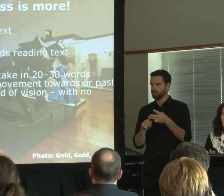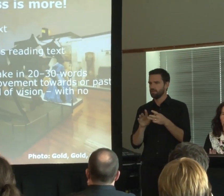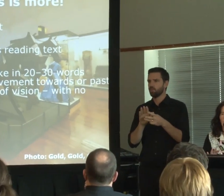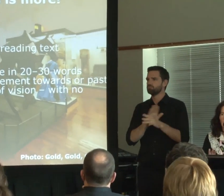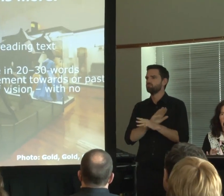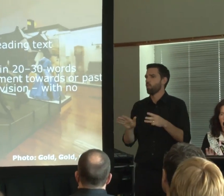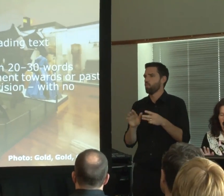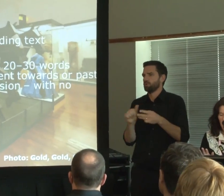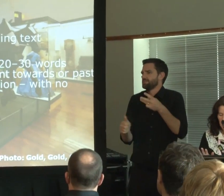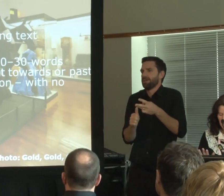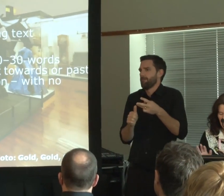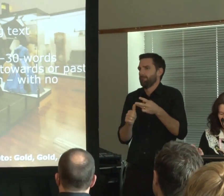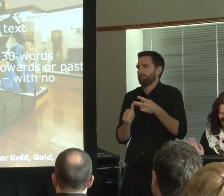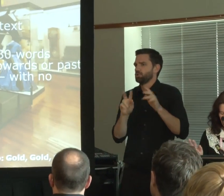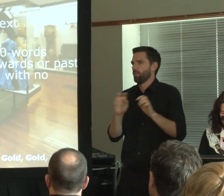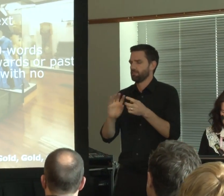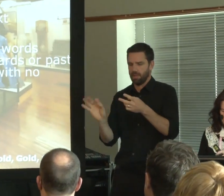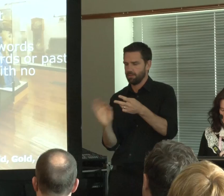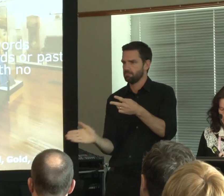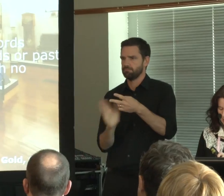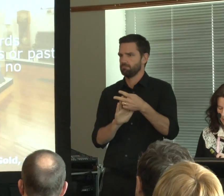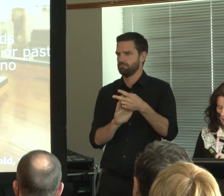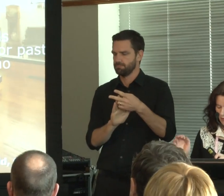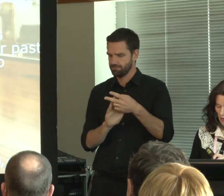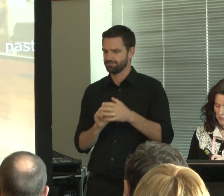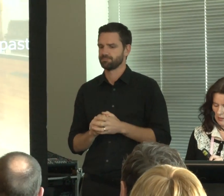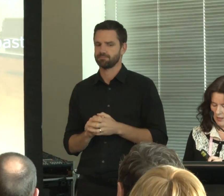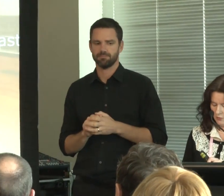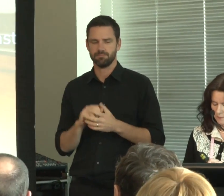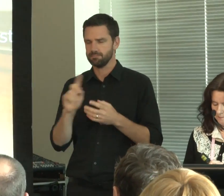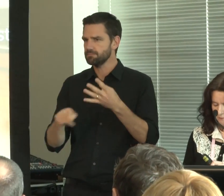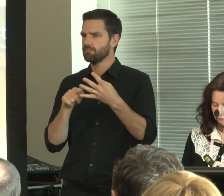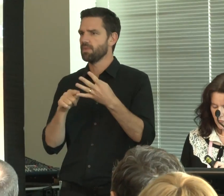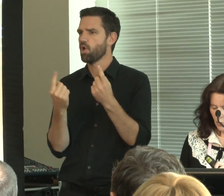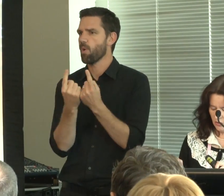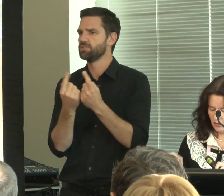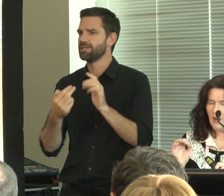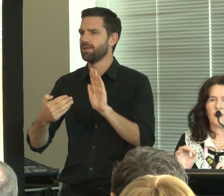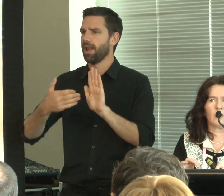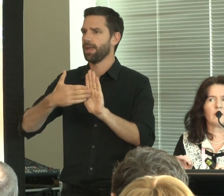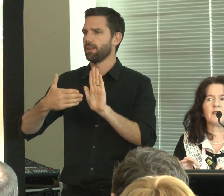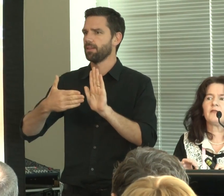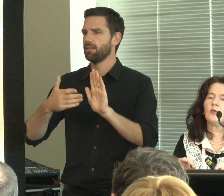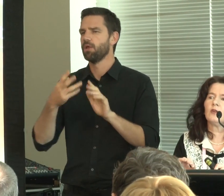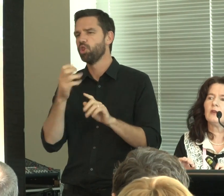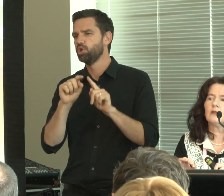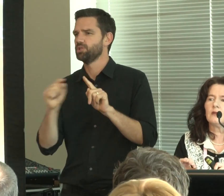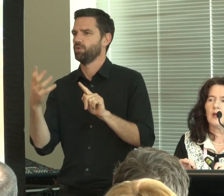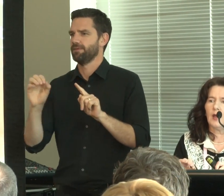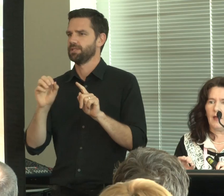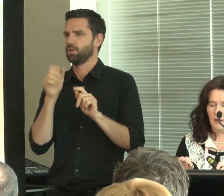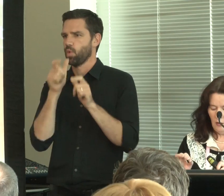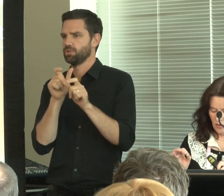subtopic panels anywhere in the museum apart from one place. And then we've got object label, which is about 30 to 50